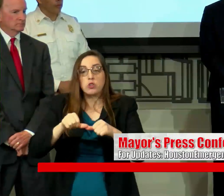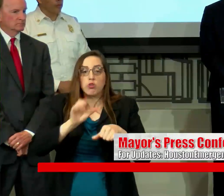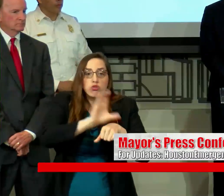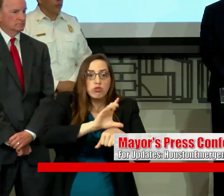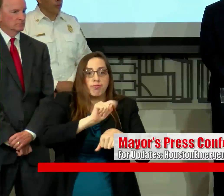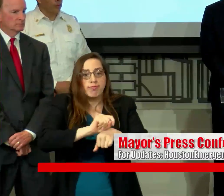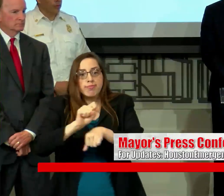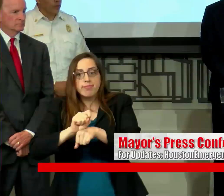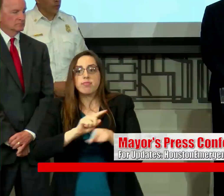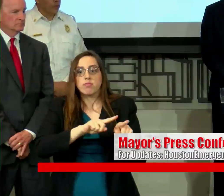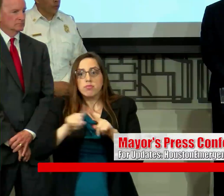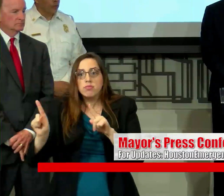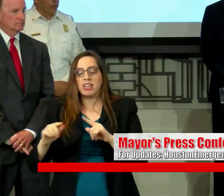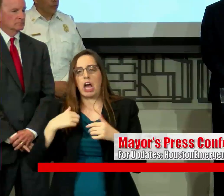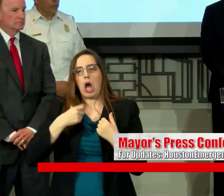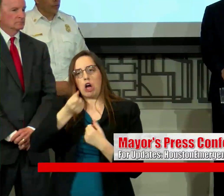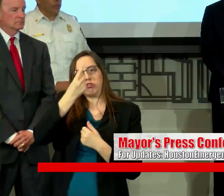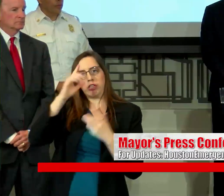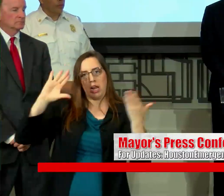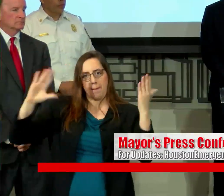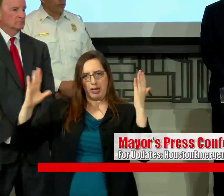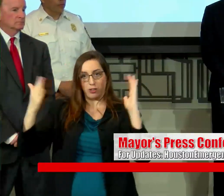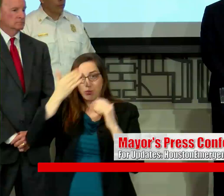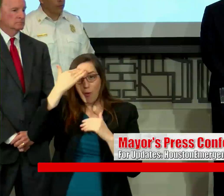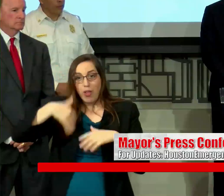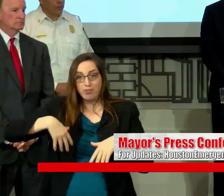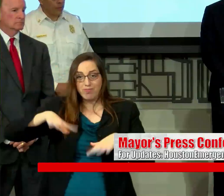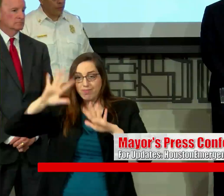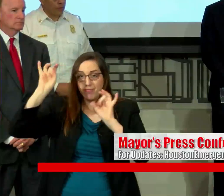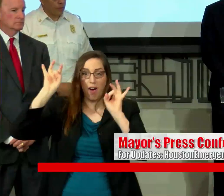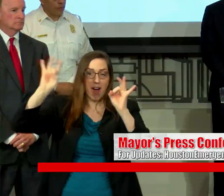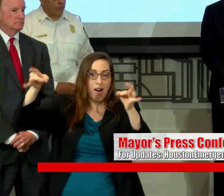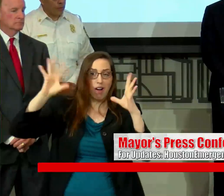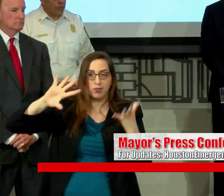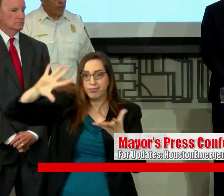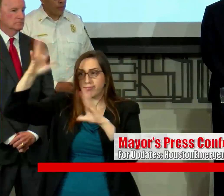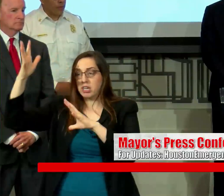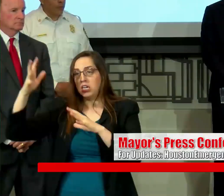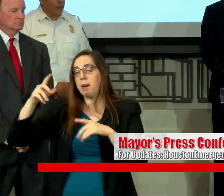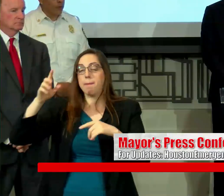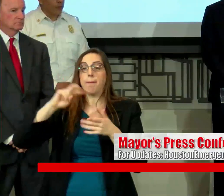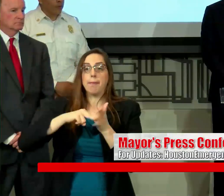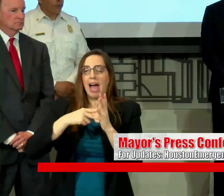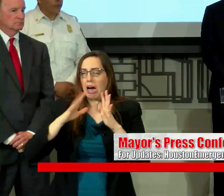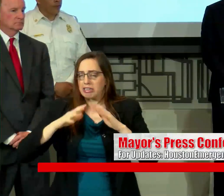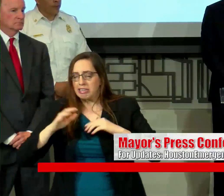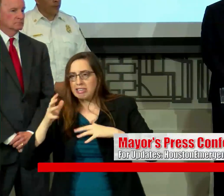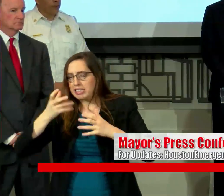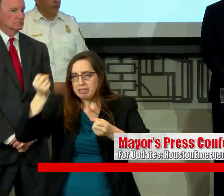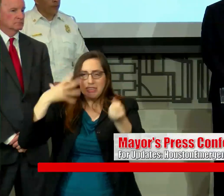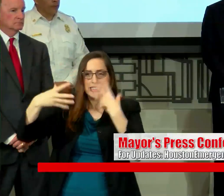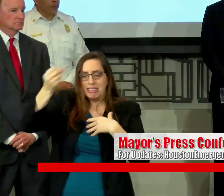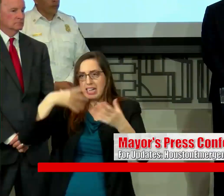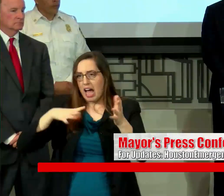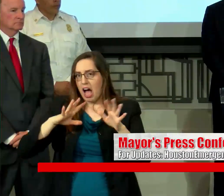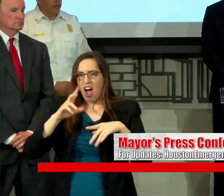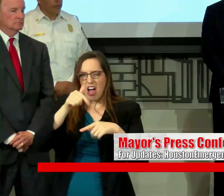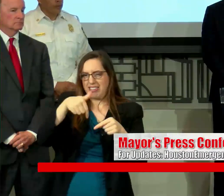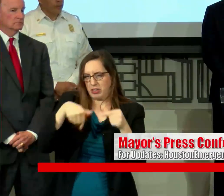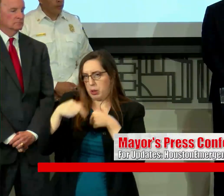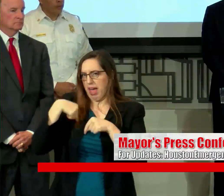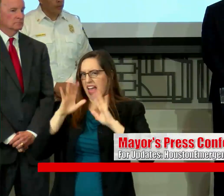community can understand this analogy. When you're in the midst of the storm, you don't go back. You keep going